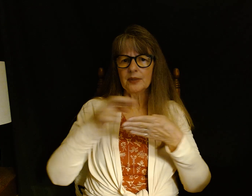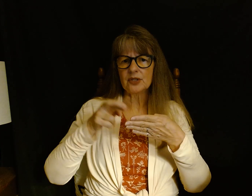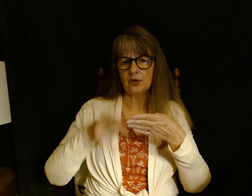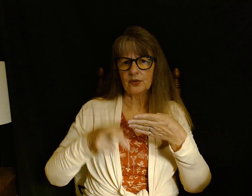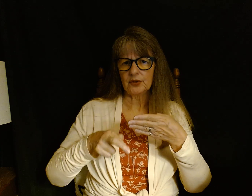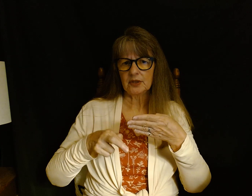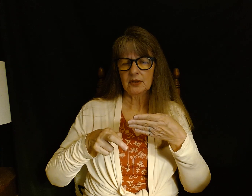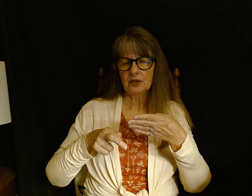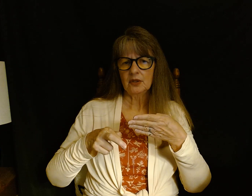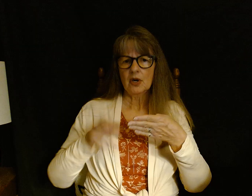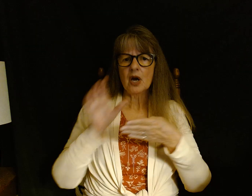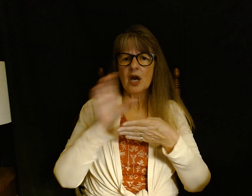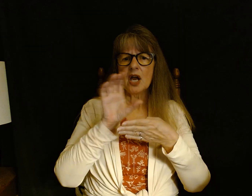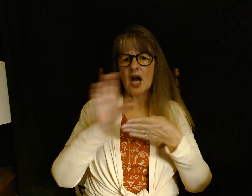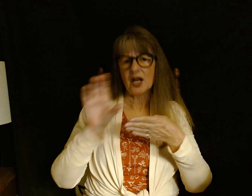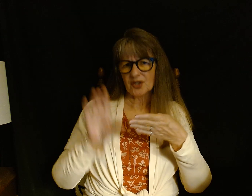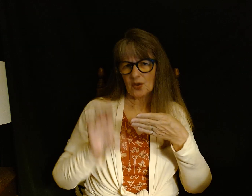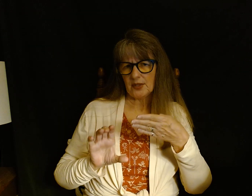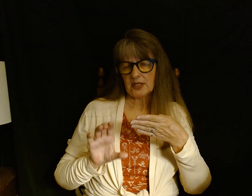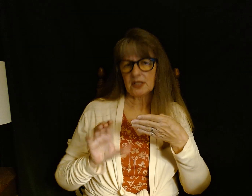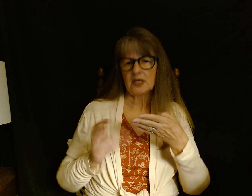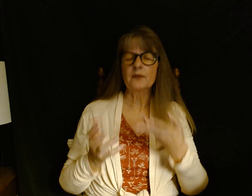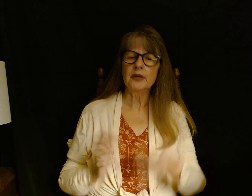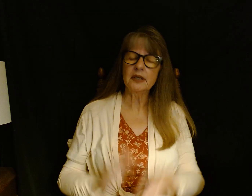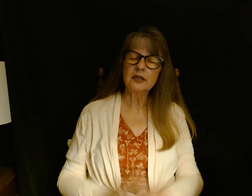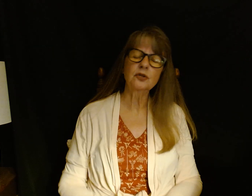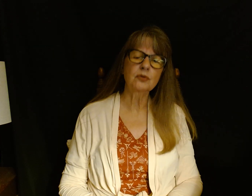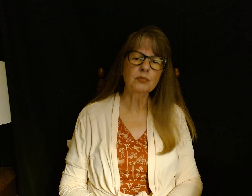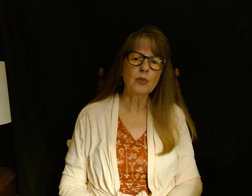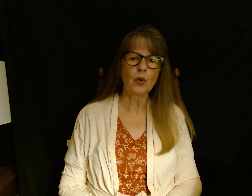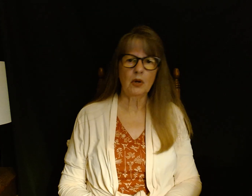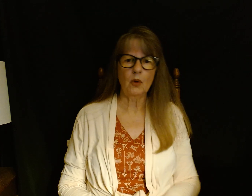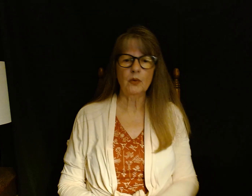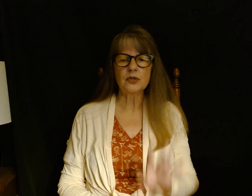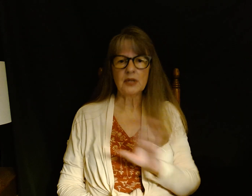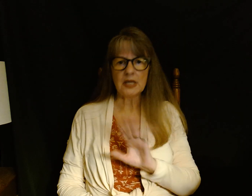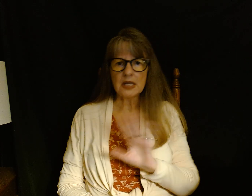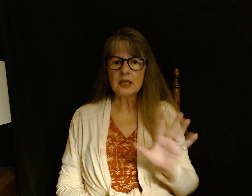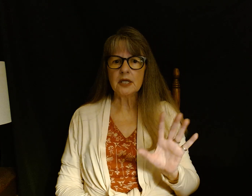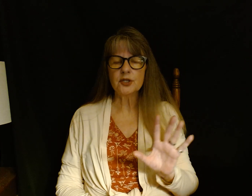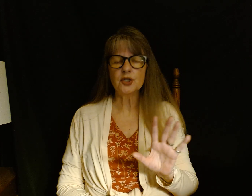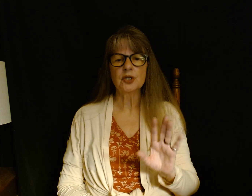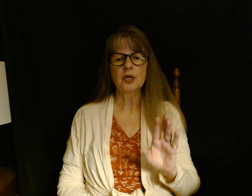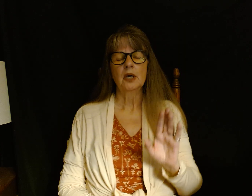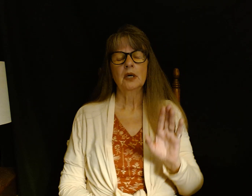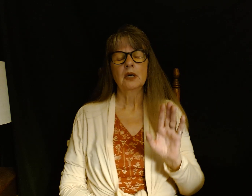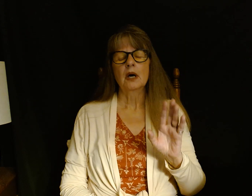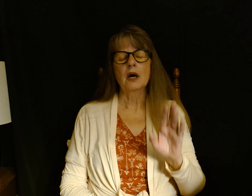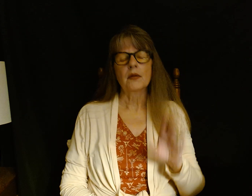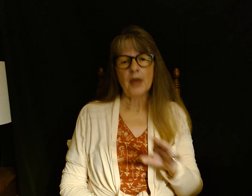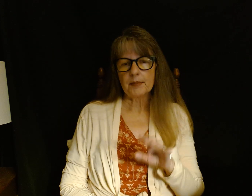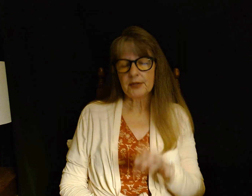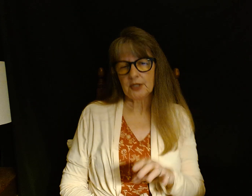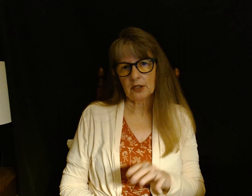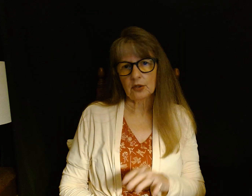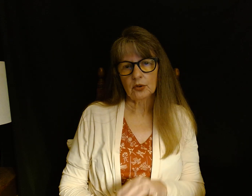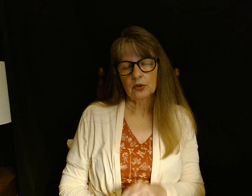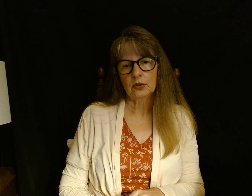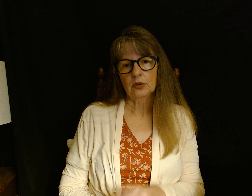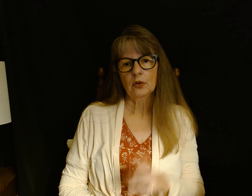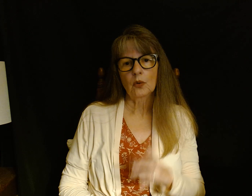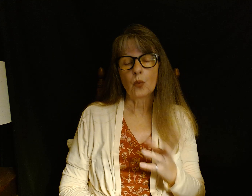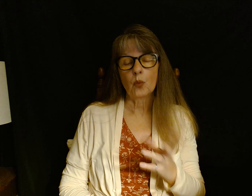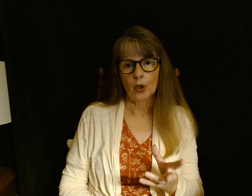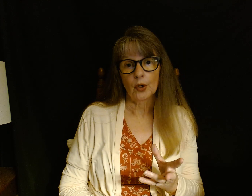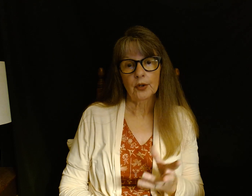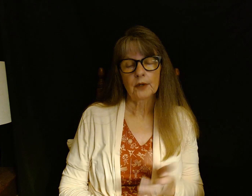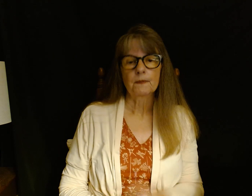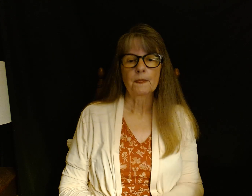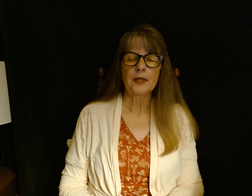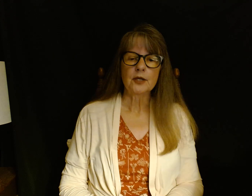result, consequences. I really do more go into the English on that particular word.